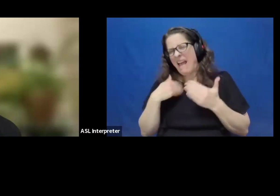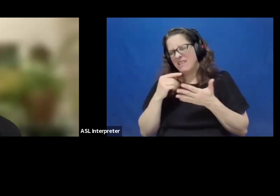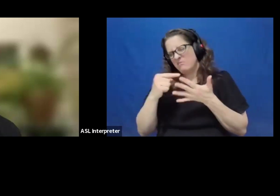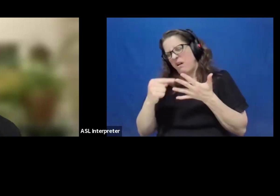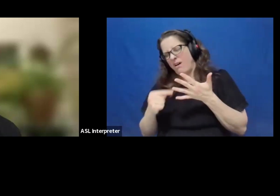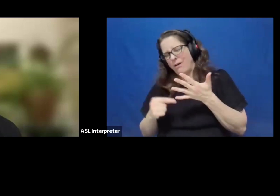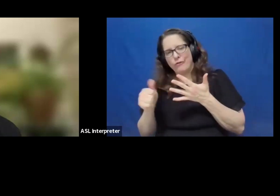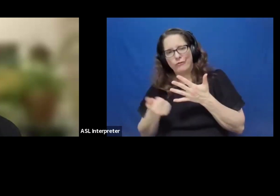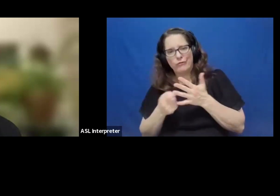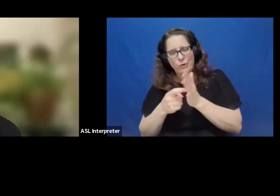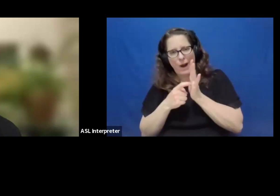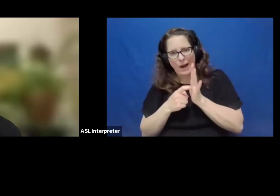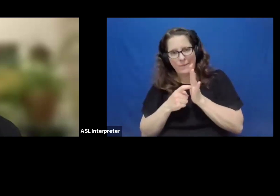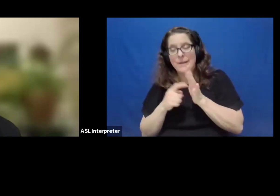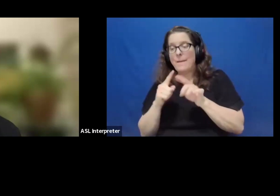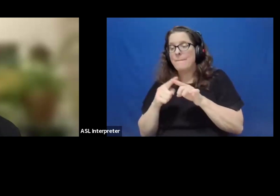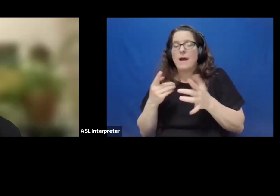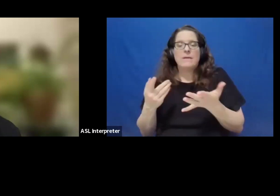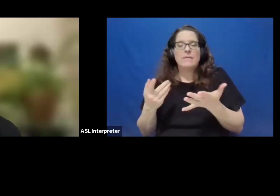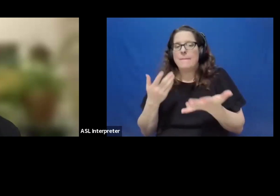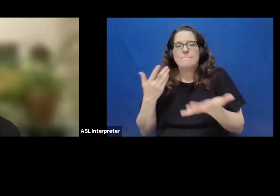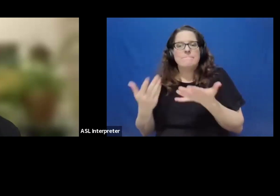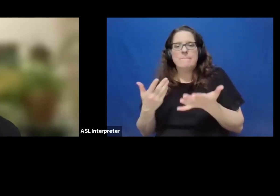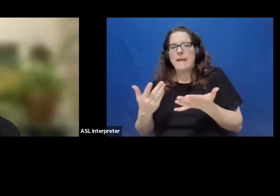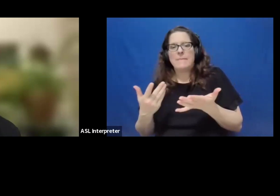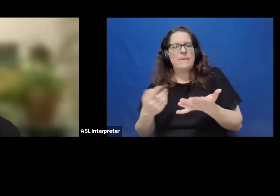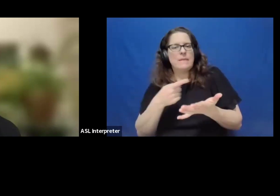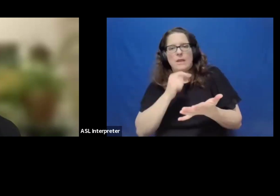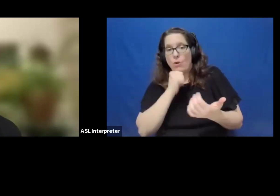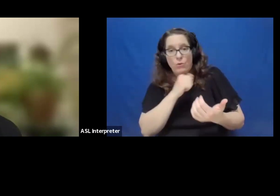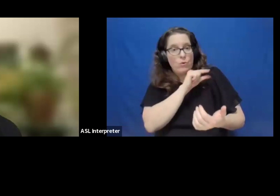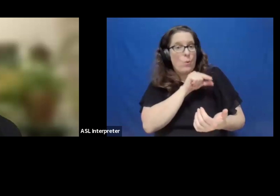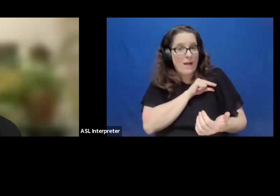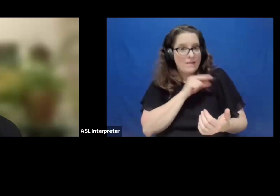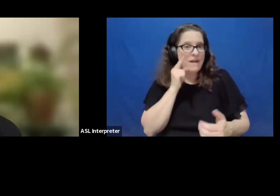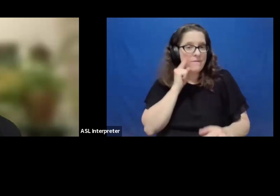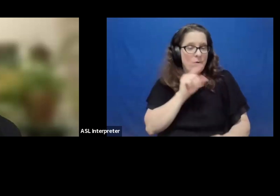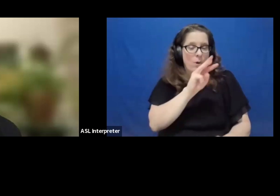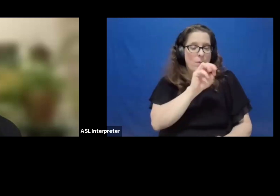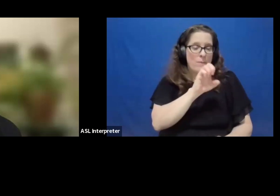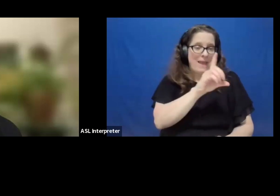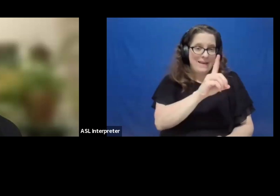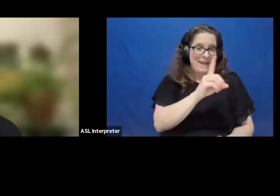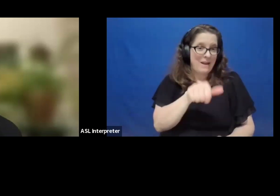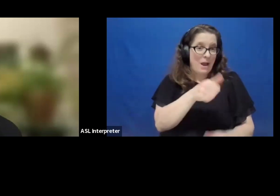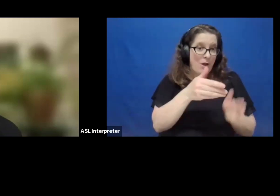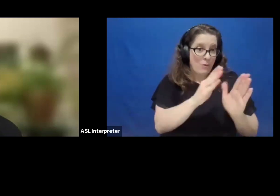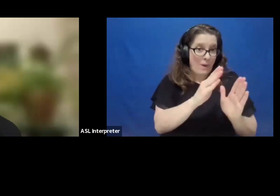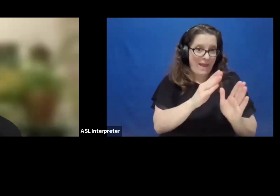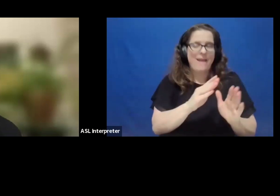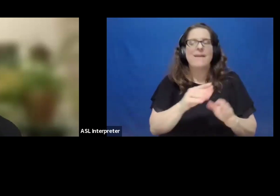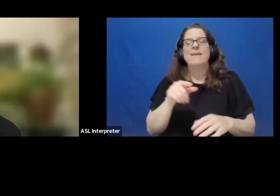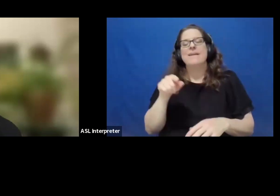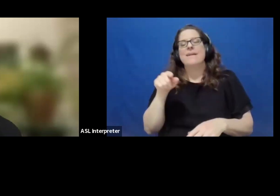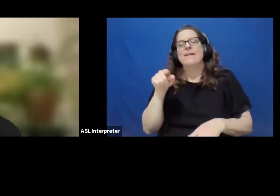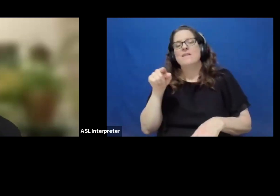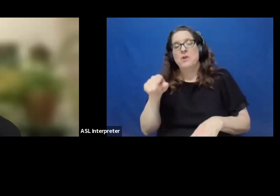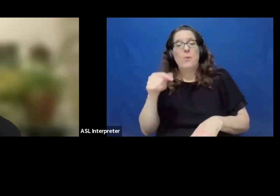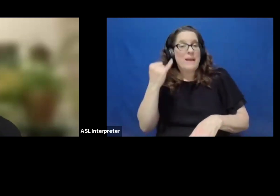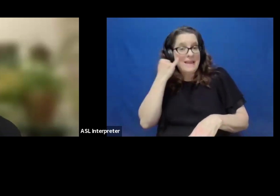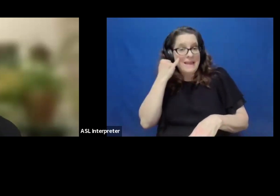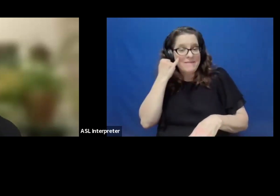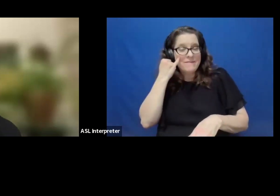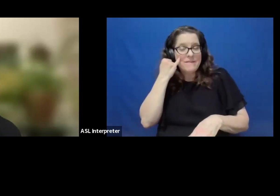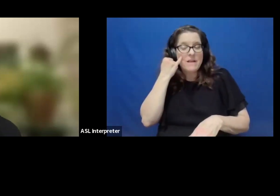don't qualify for Medicaid in some other way. And a benefits counselor can let you know